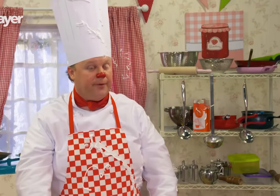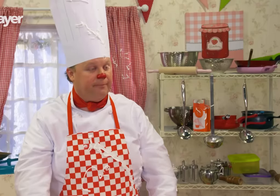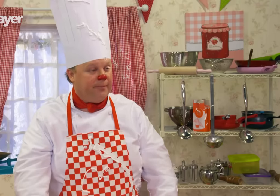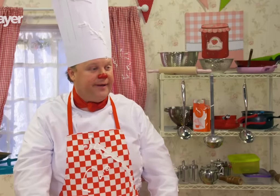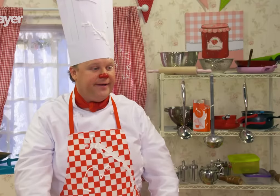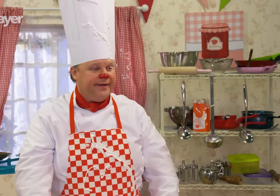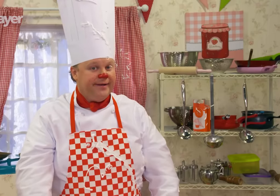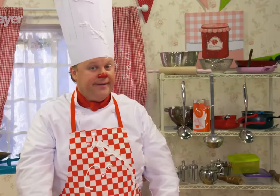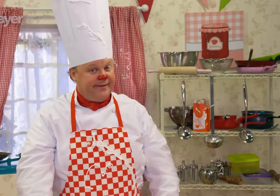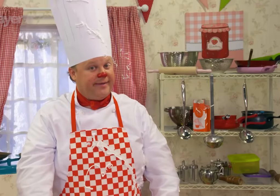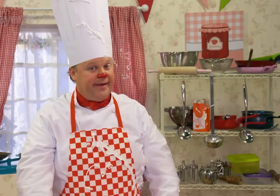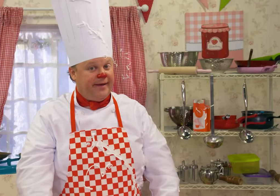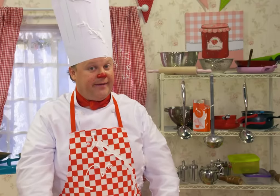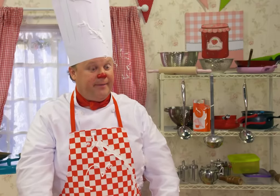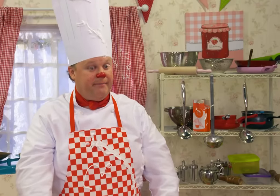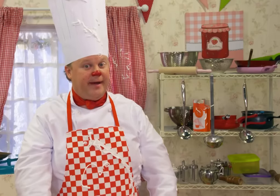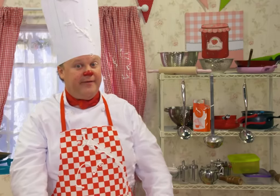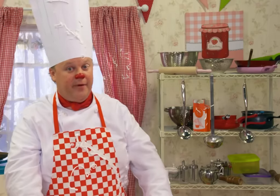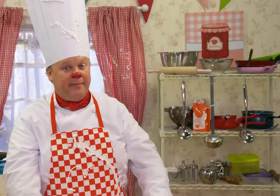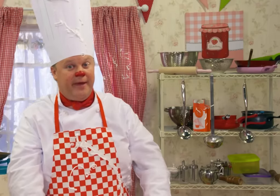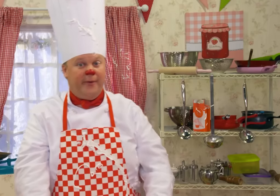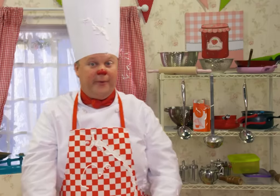Tumble, but I think I can manage on my own.